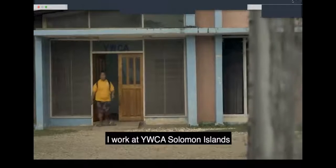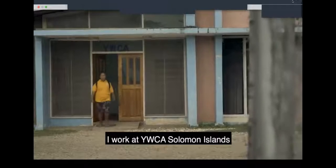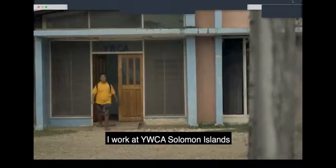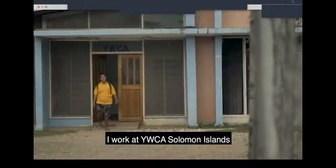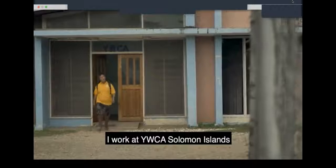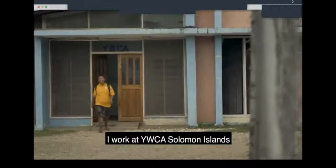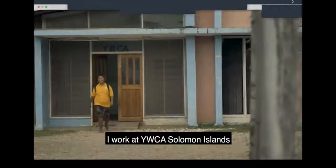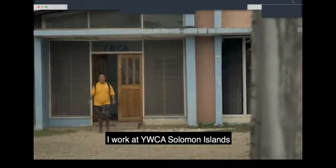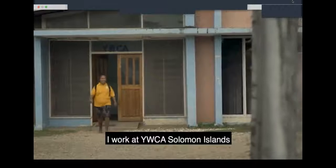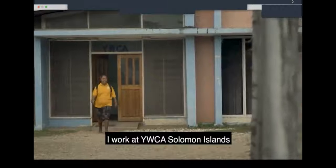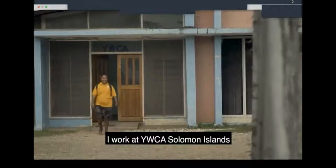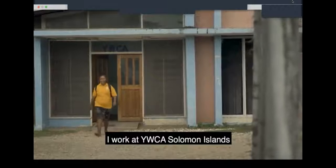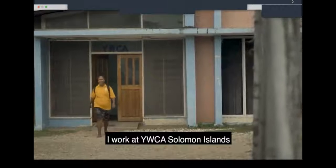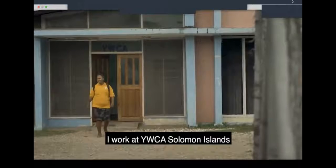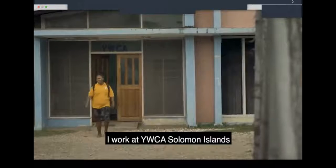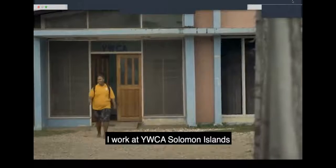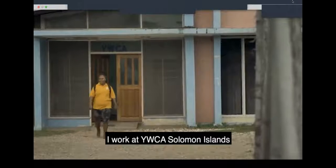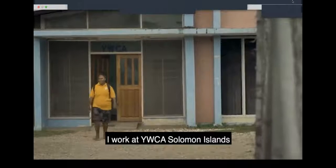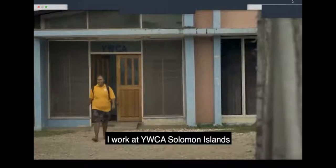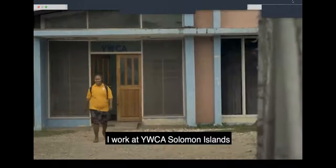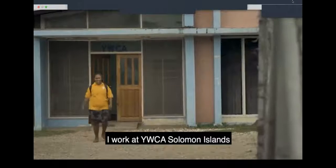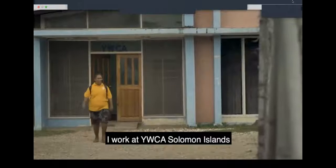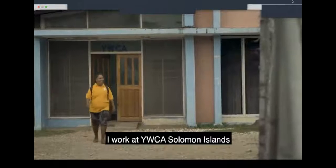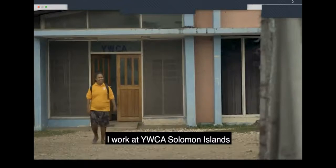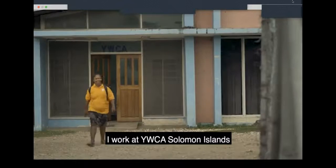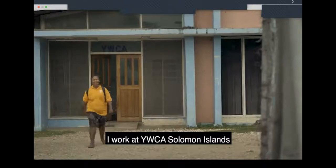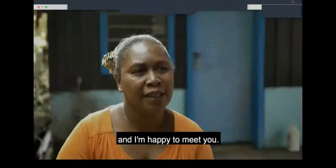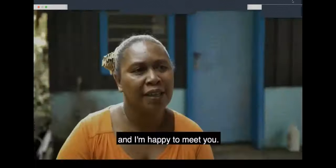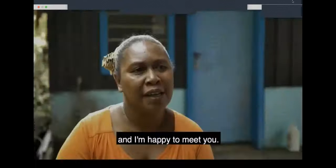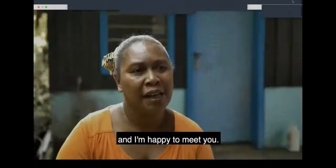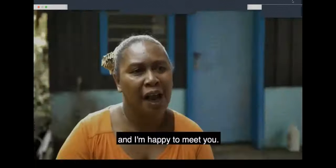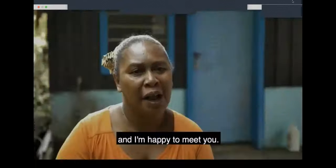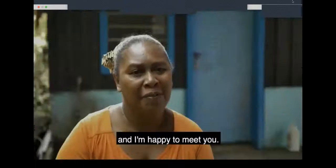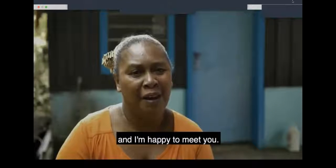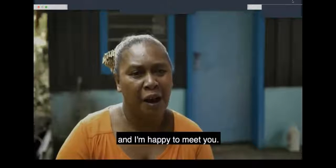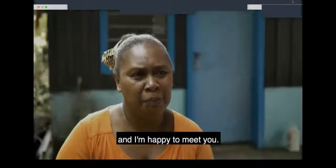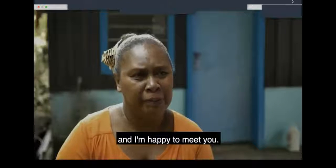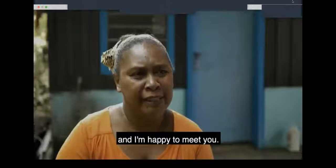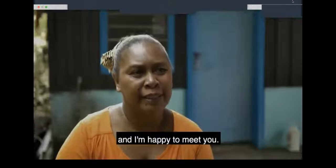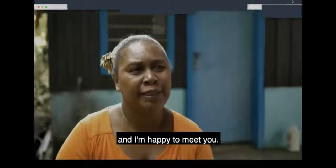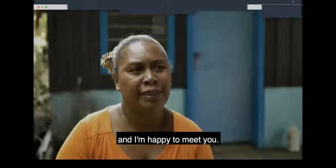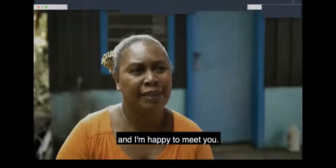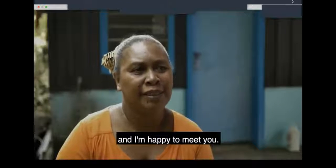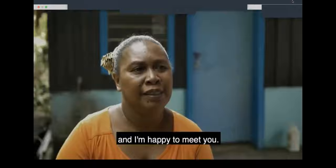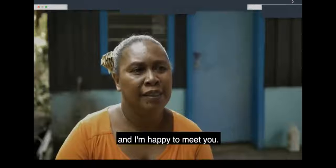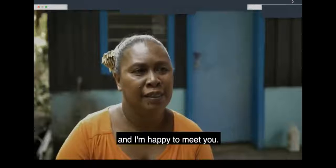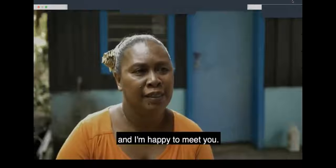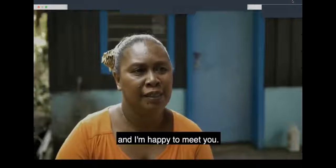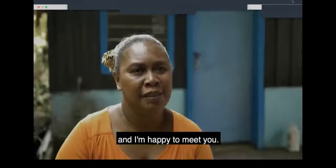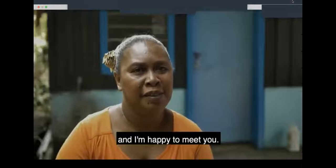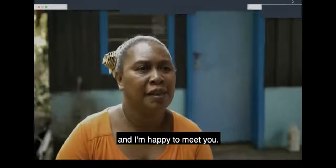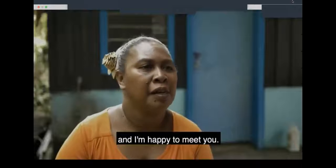work at YWC Solomon Island and I'm happy to